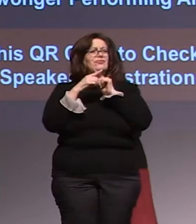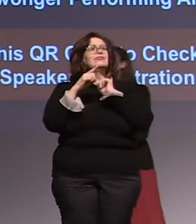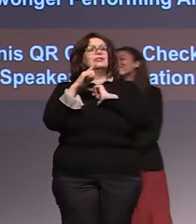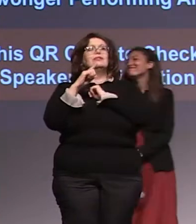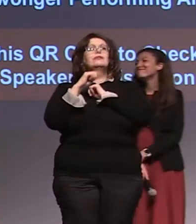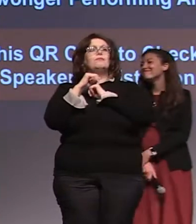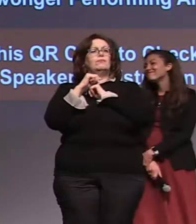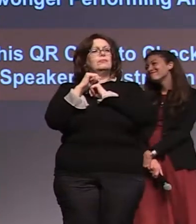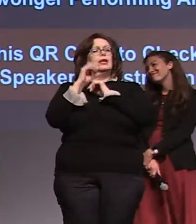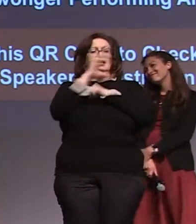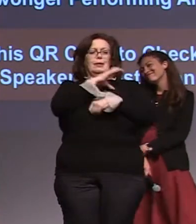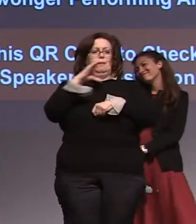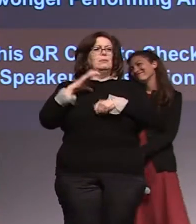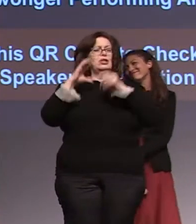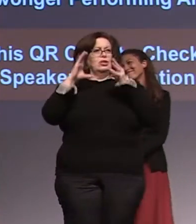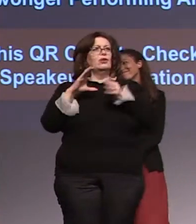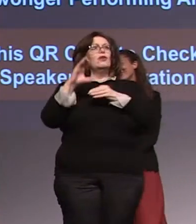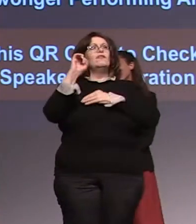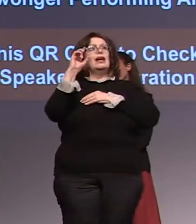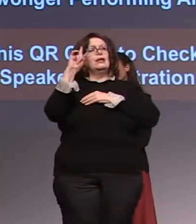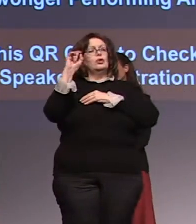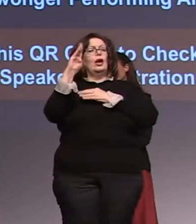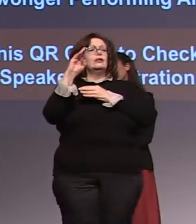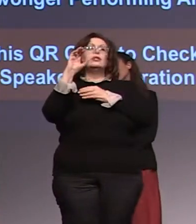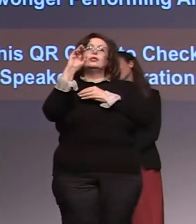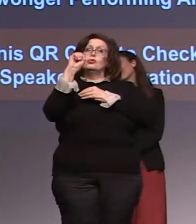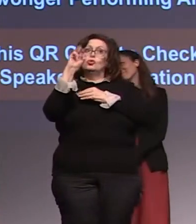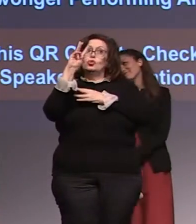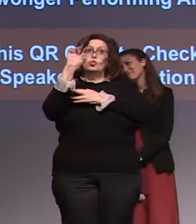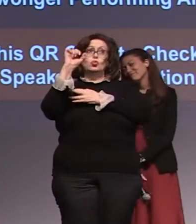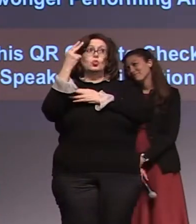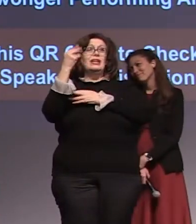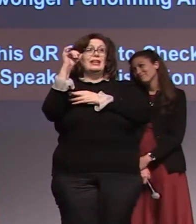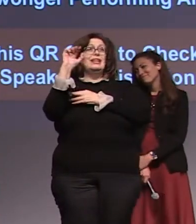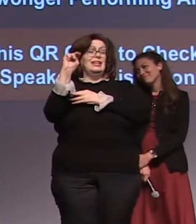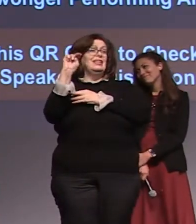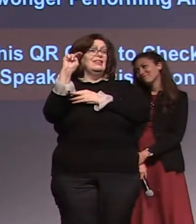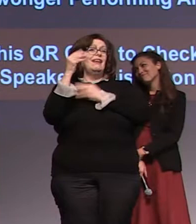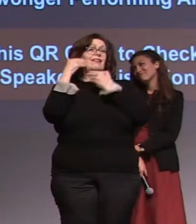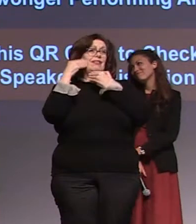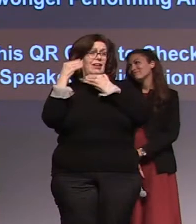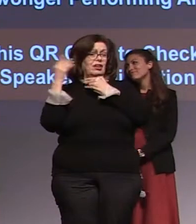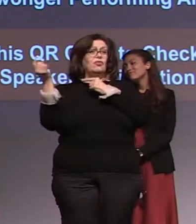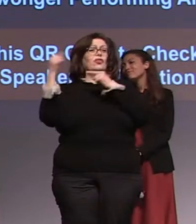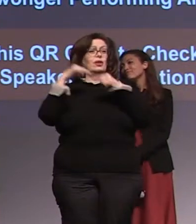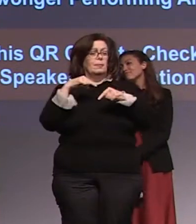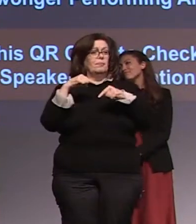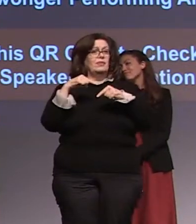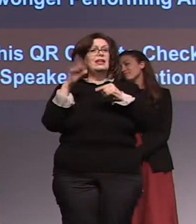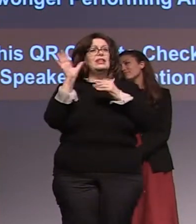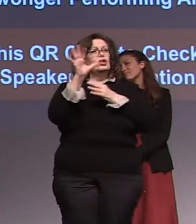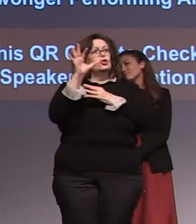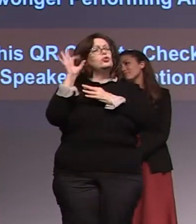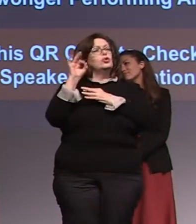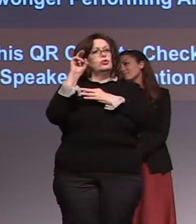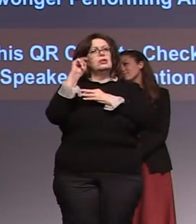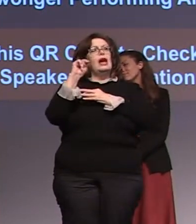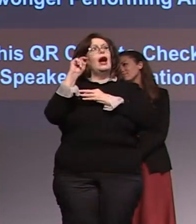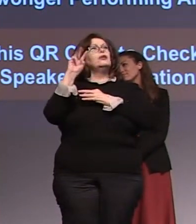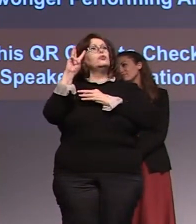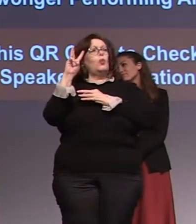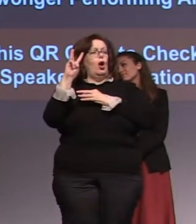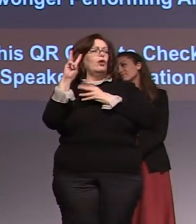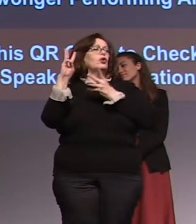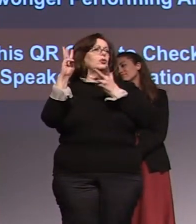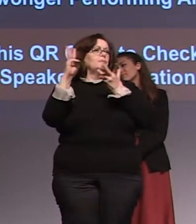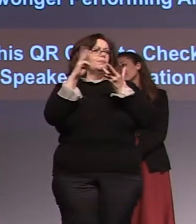of Education, Penny Schwinn, and we thank the State Department for choosing the Niswonger Performing Arts Center